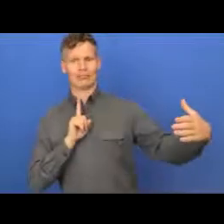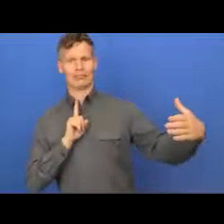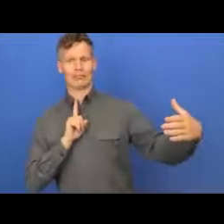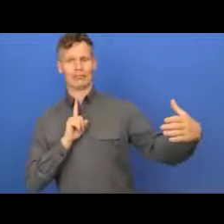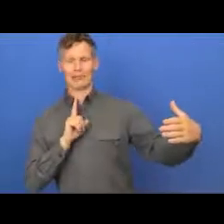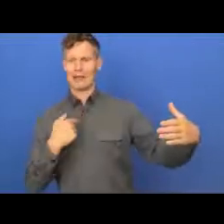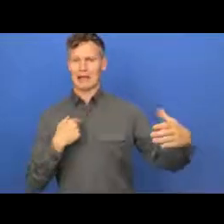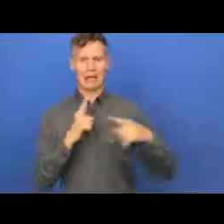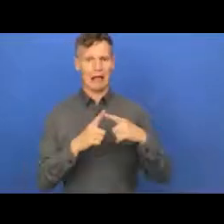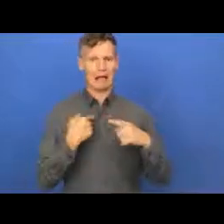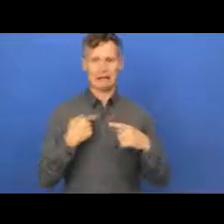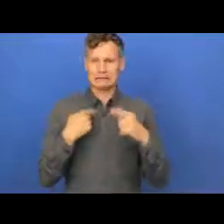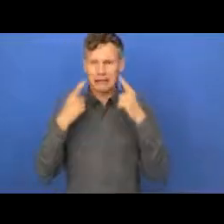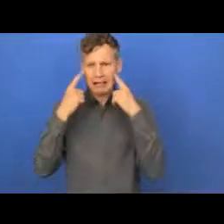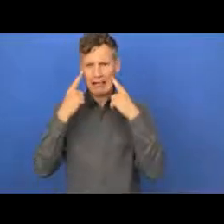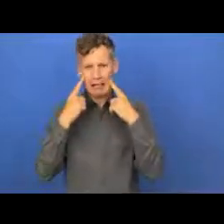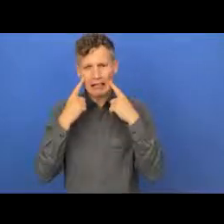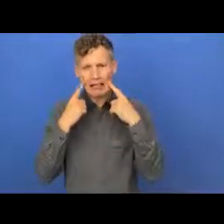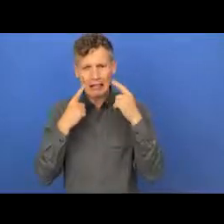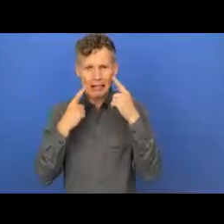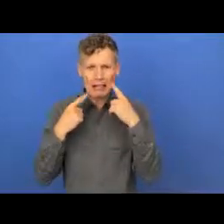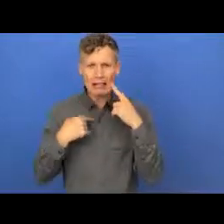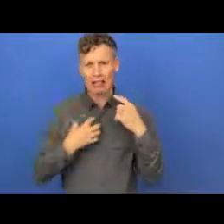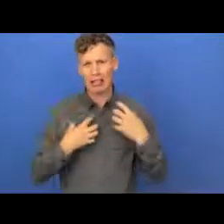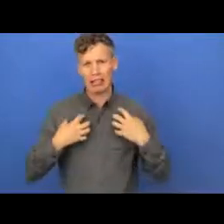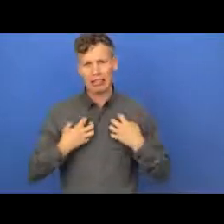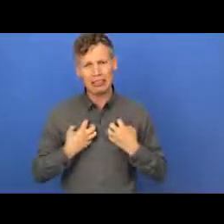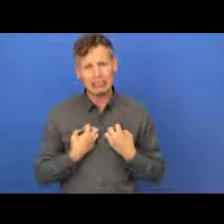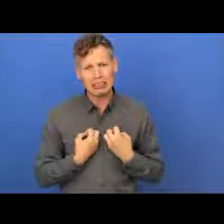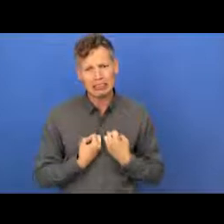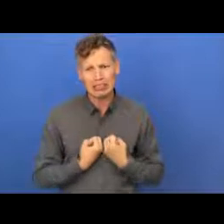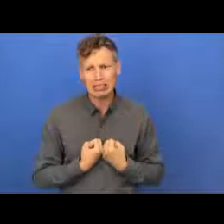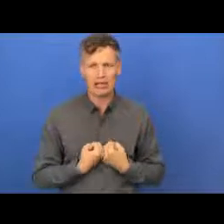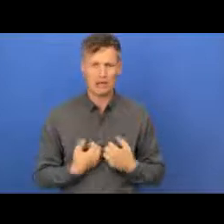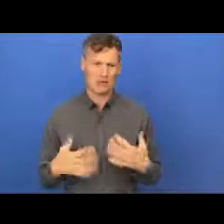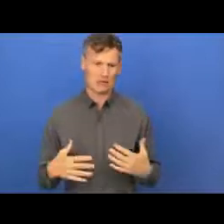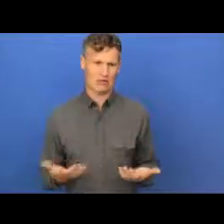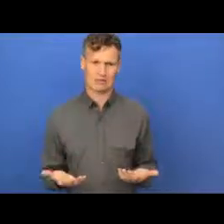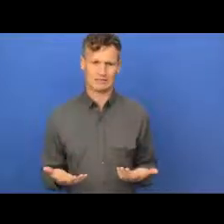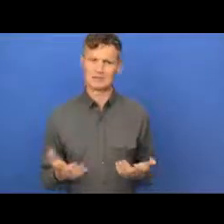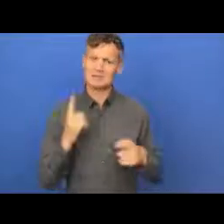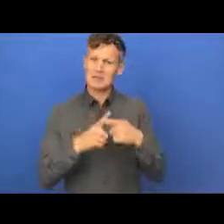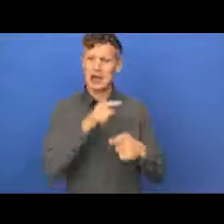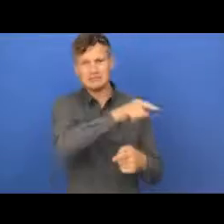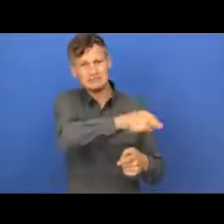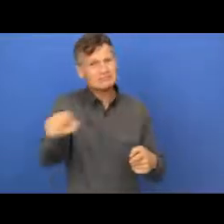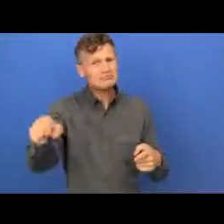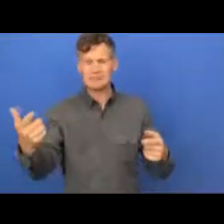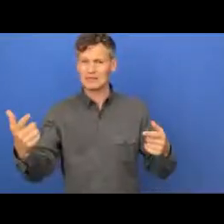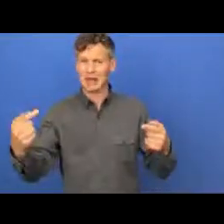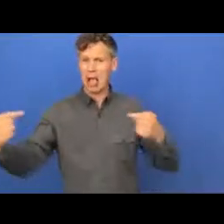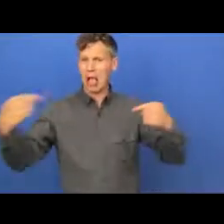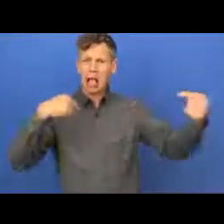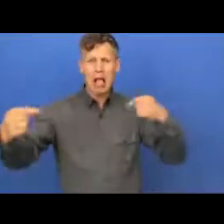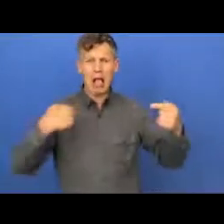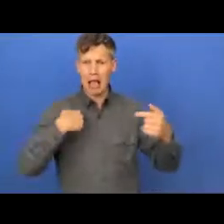always teased for not managing my schoolwork. And then